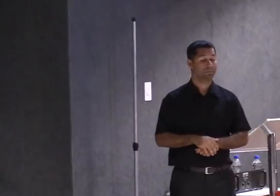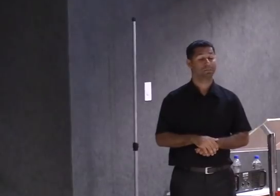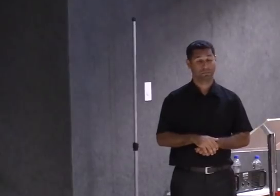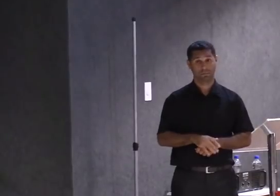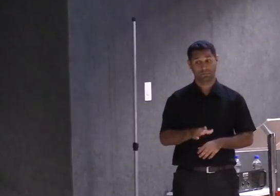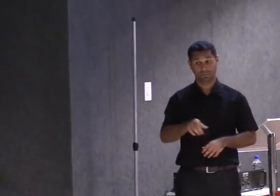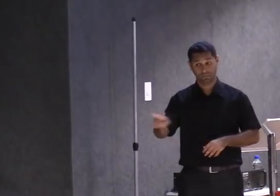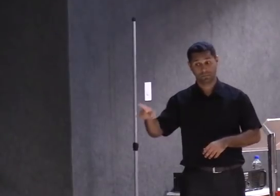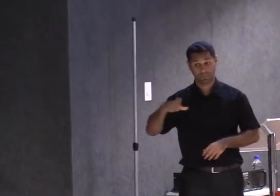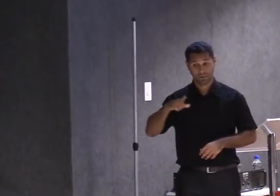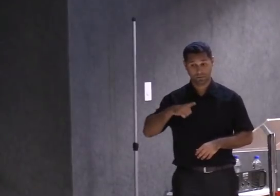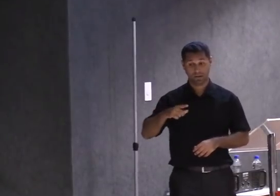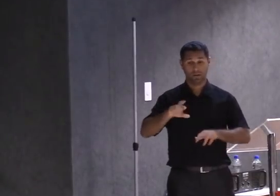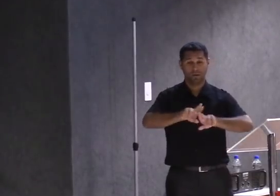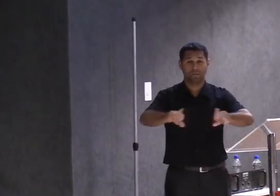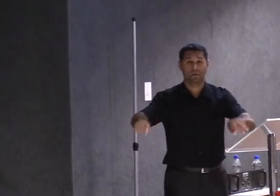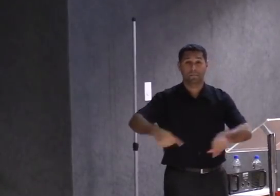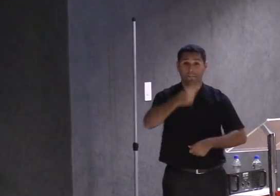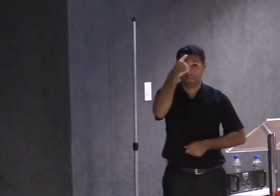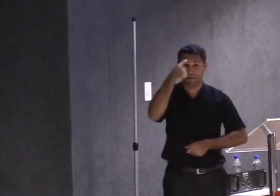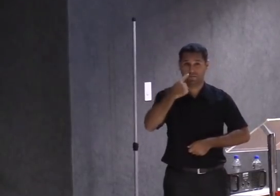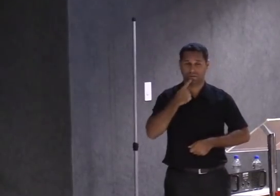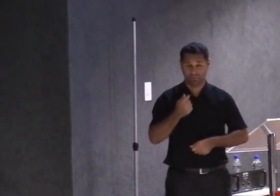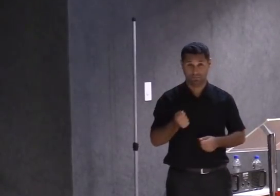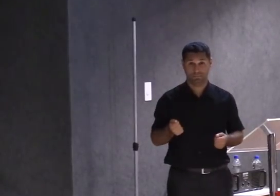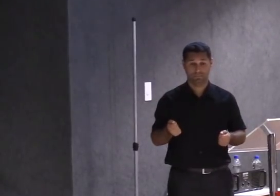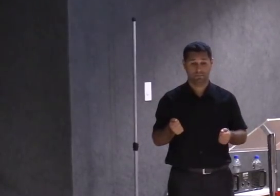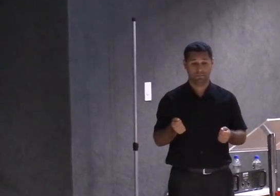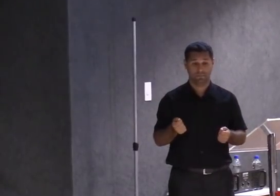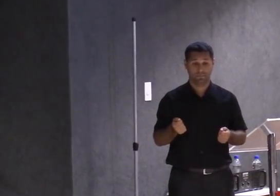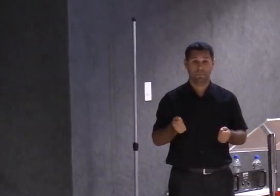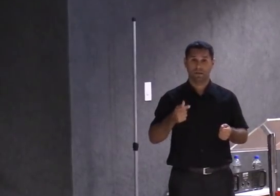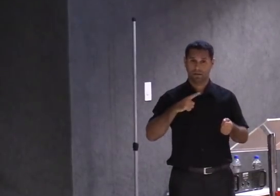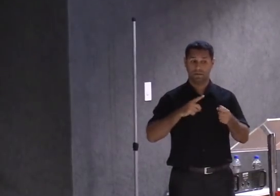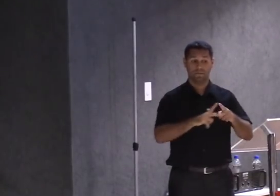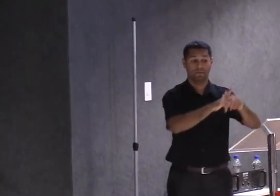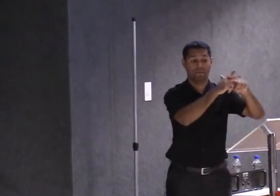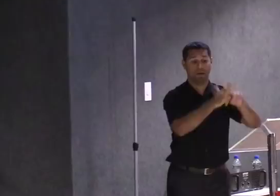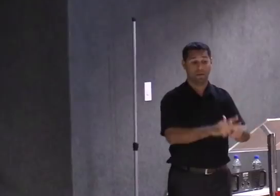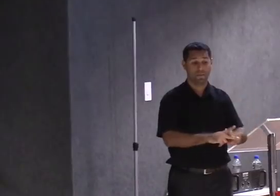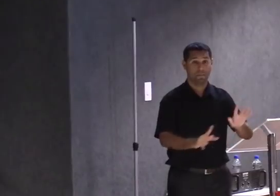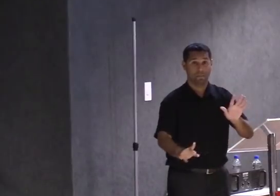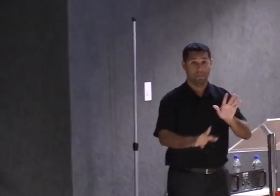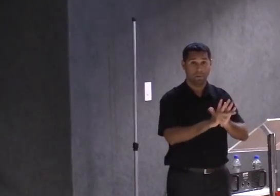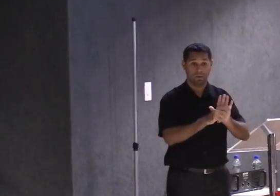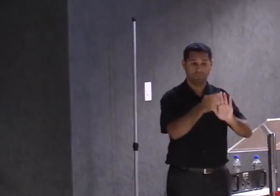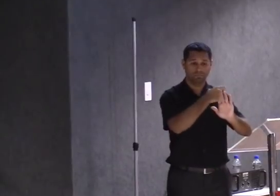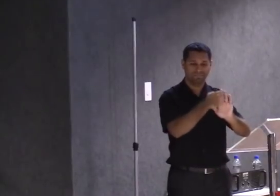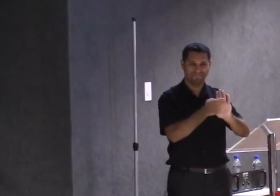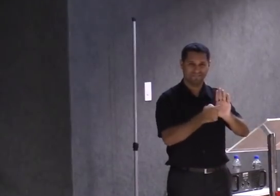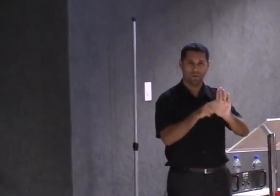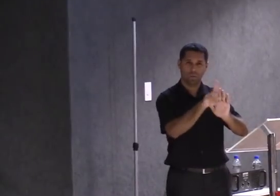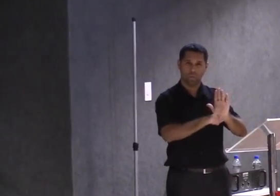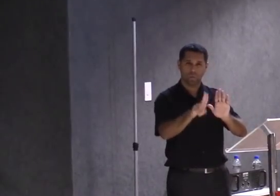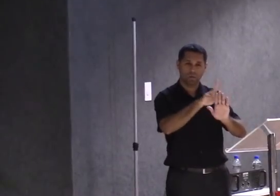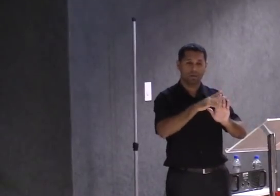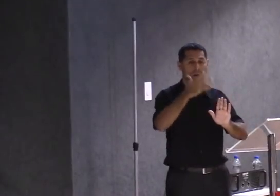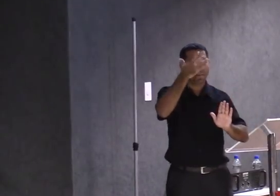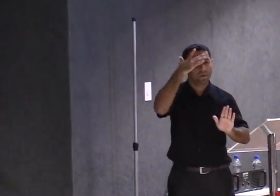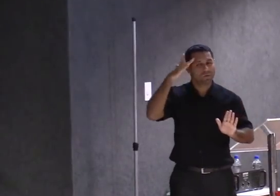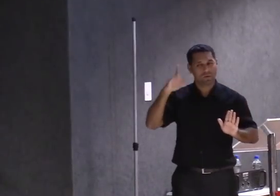Eles aprendem diferentes perfis de ferramentas para lidarem também com pessoas que